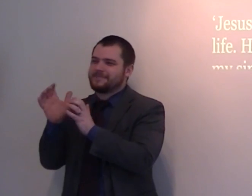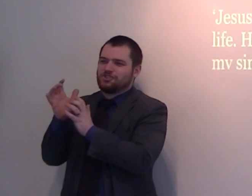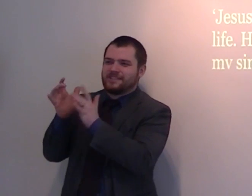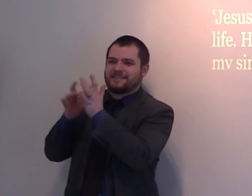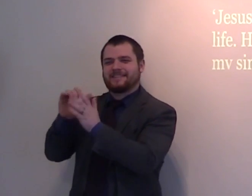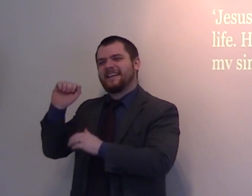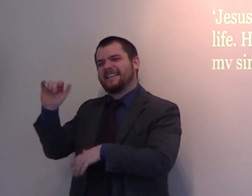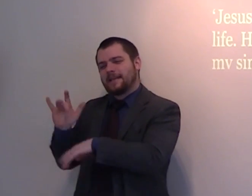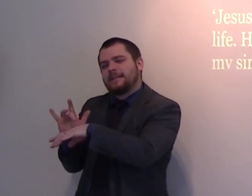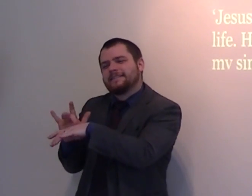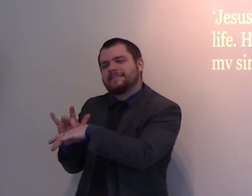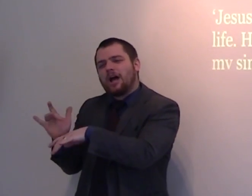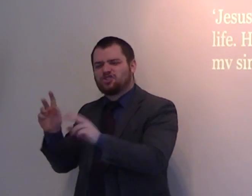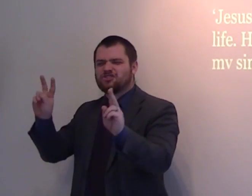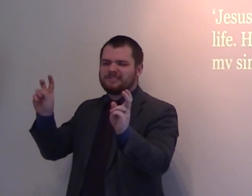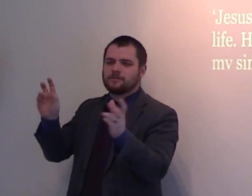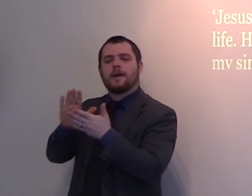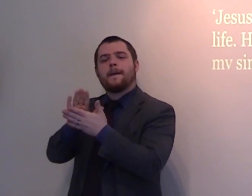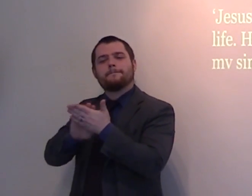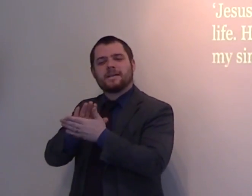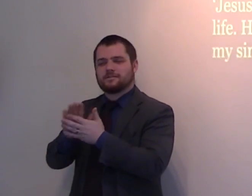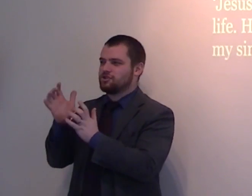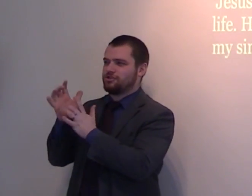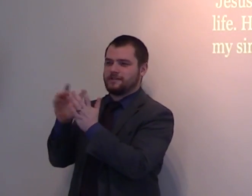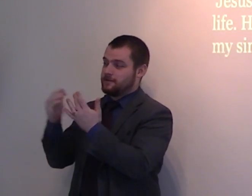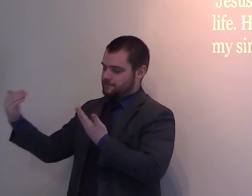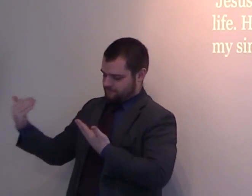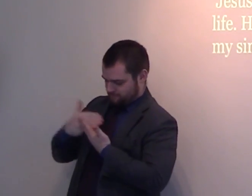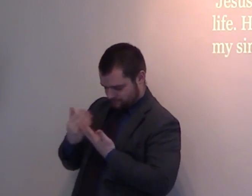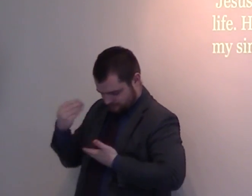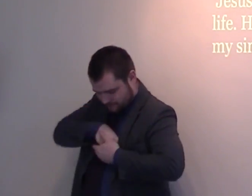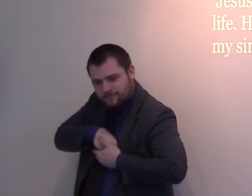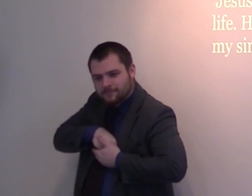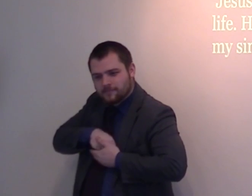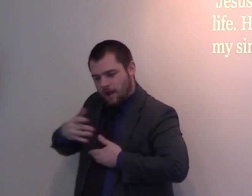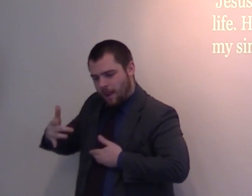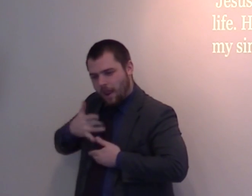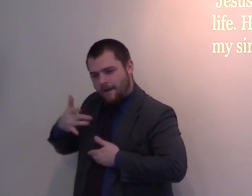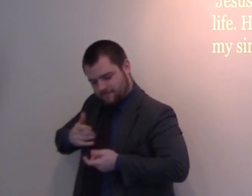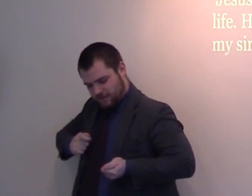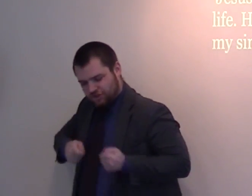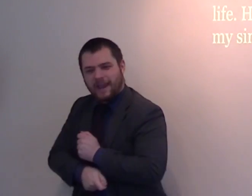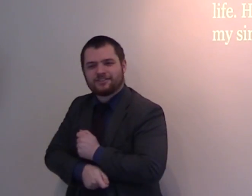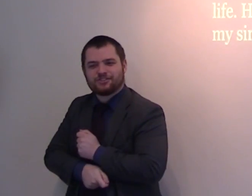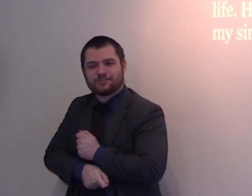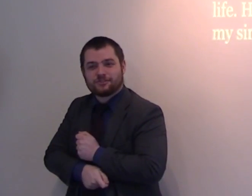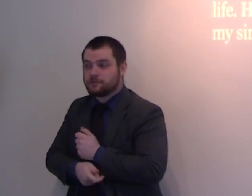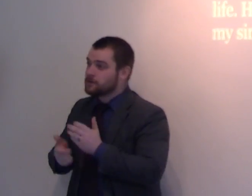Jesus' touch means Jesus changed my life. He answers my prayer.